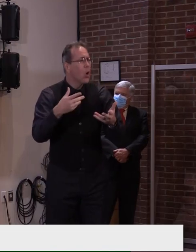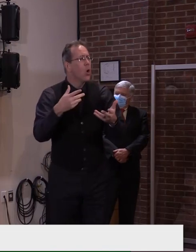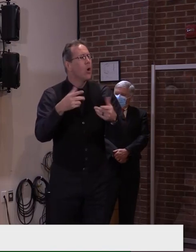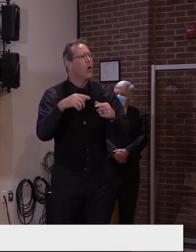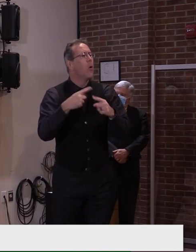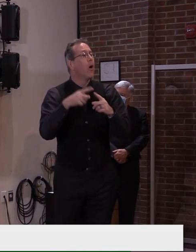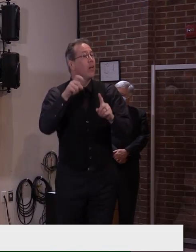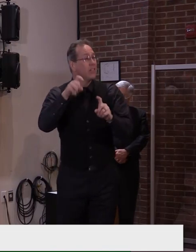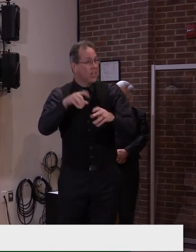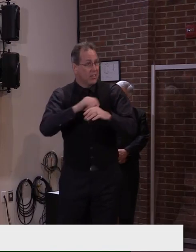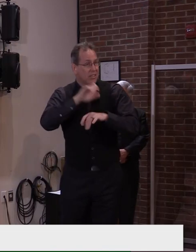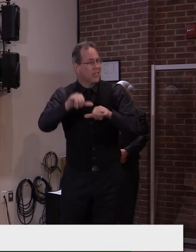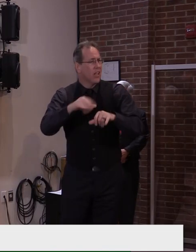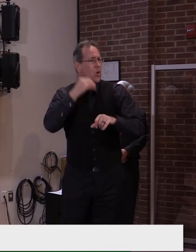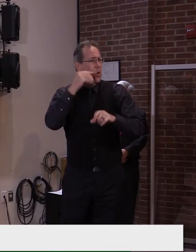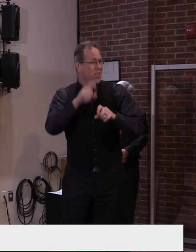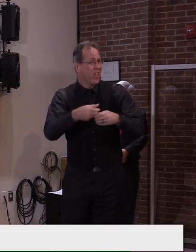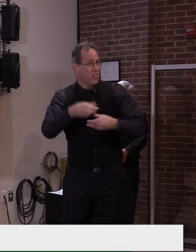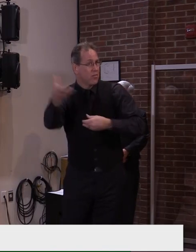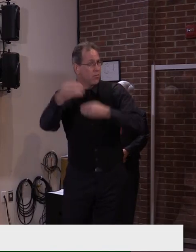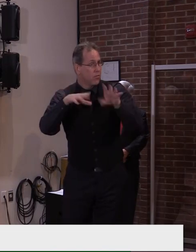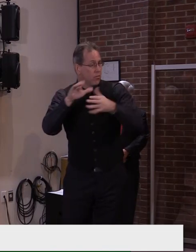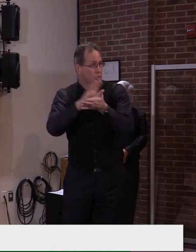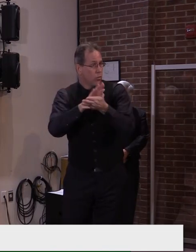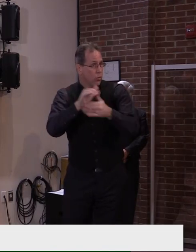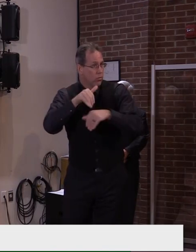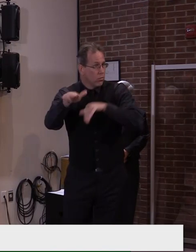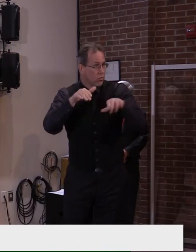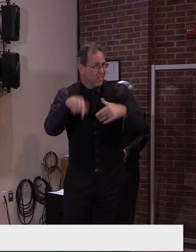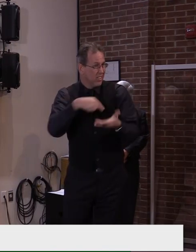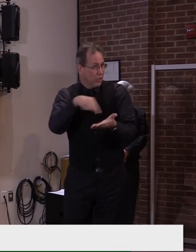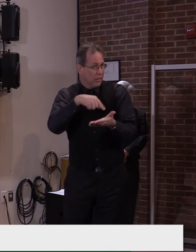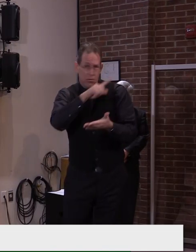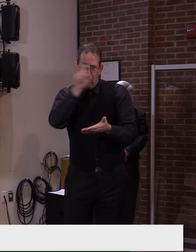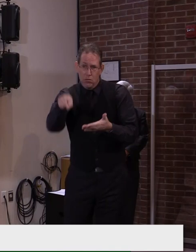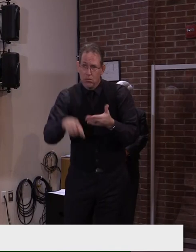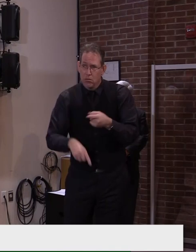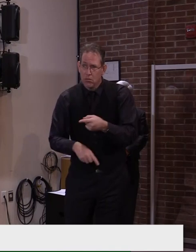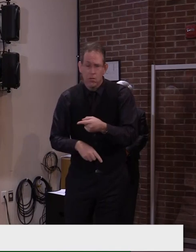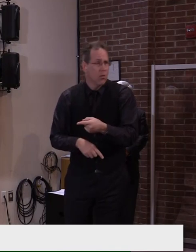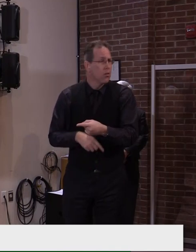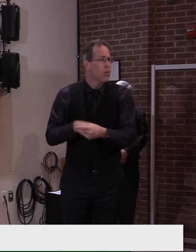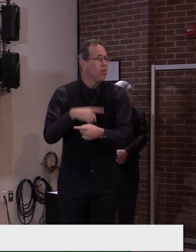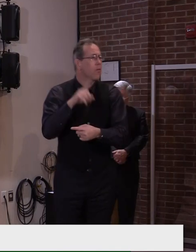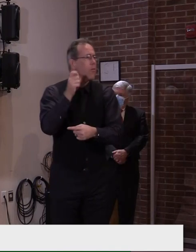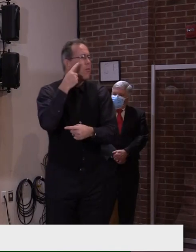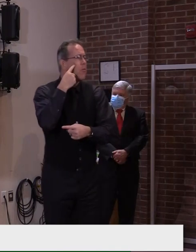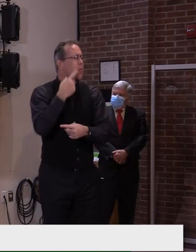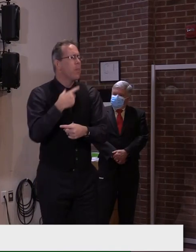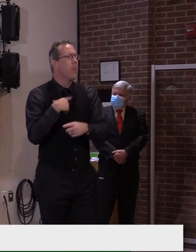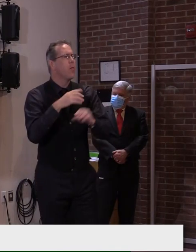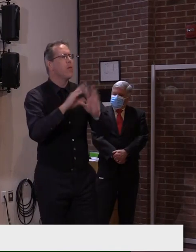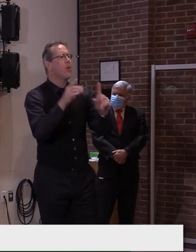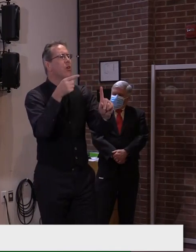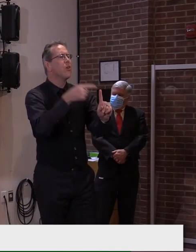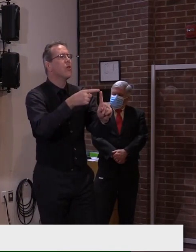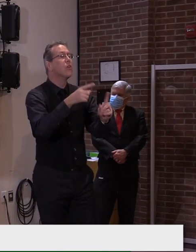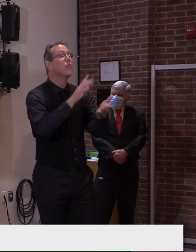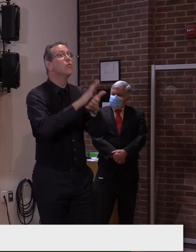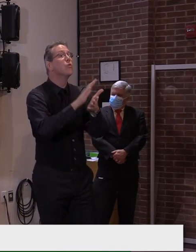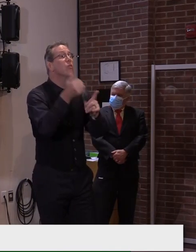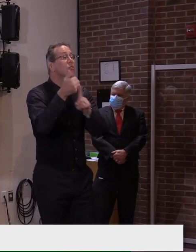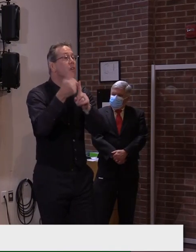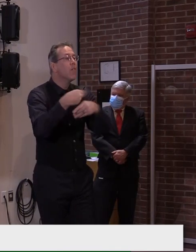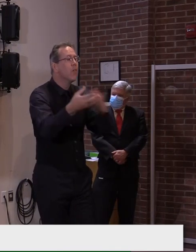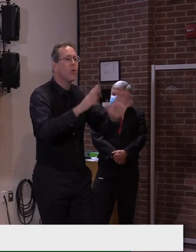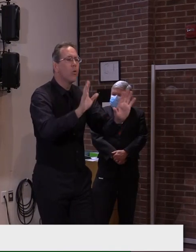I want to clarify, we had said we're going to distribute those tests. It's not going to be the schools that distribute the antigen tests